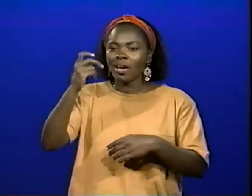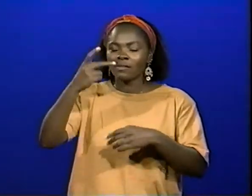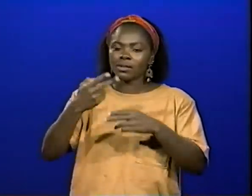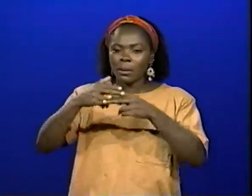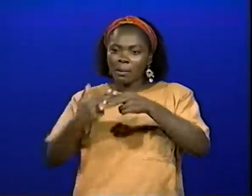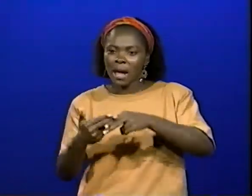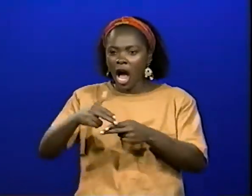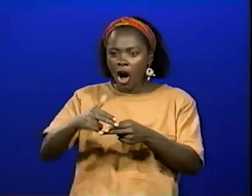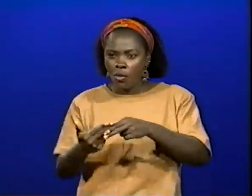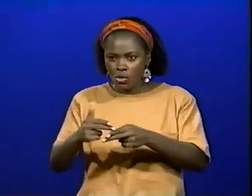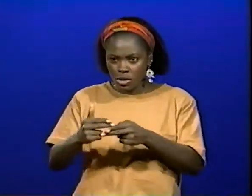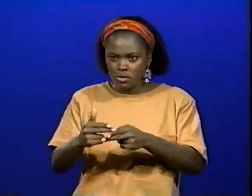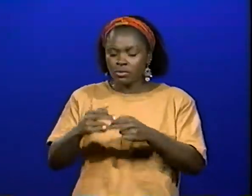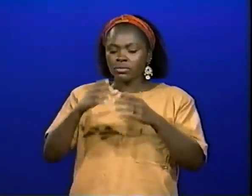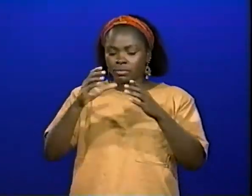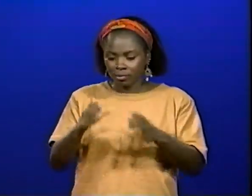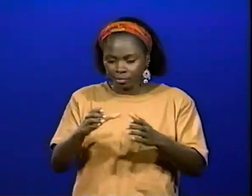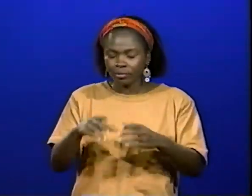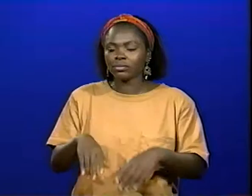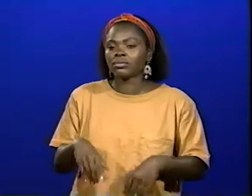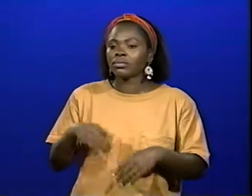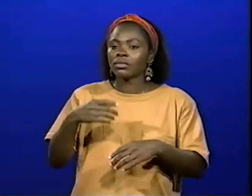I'd say you need about 1 to 2 pounds of it.